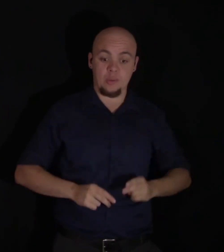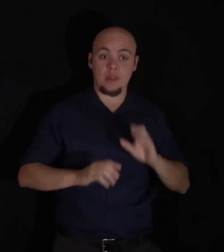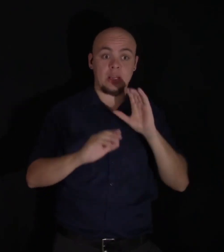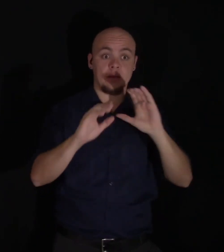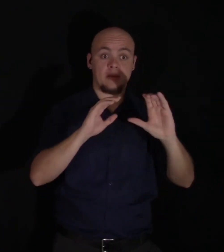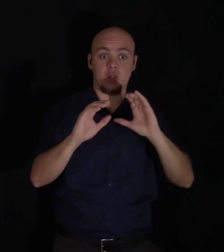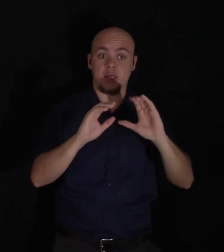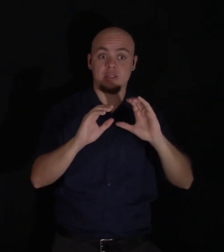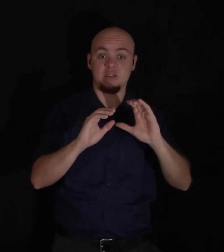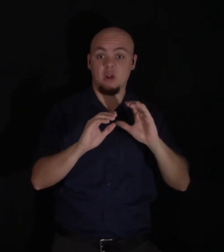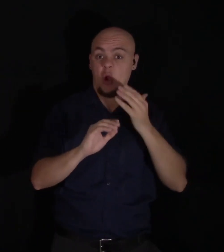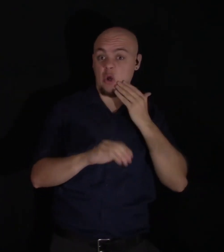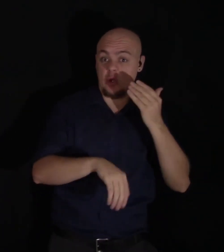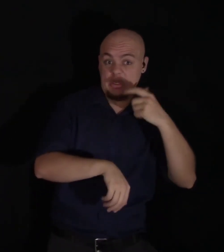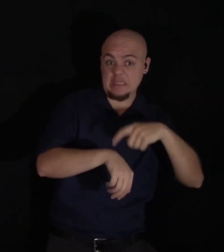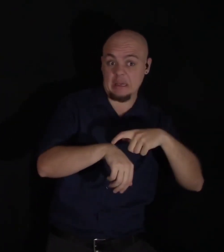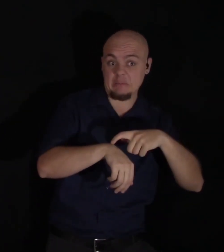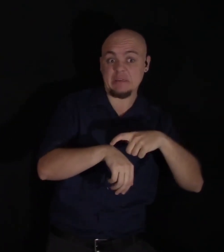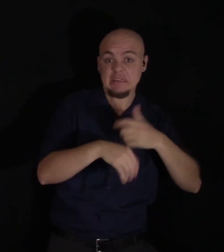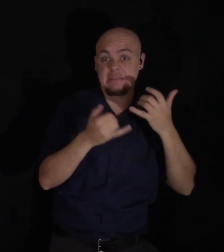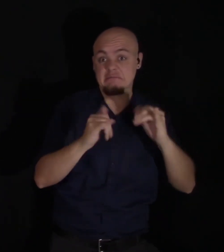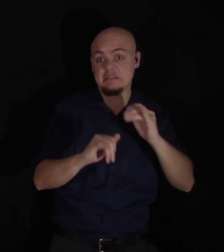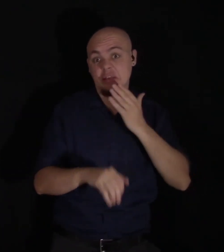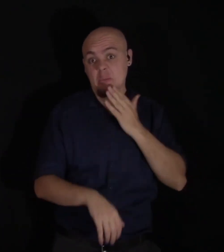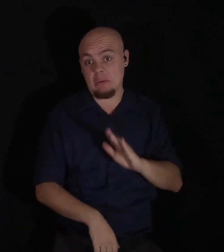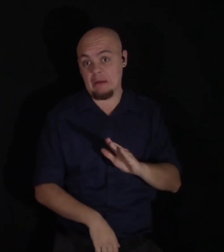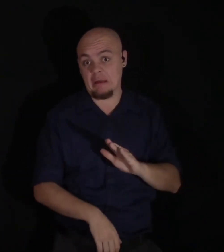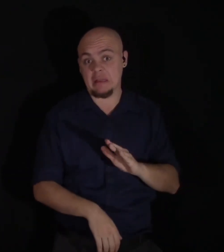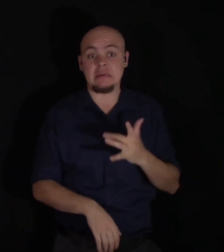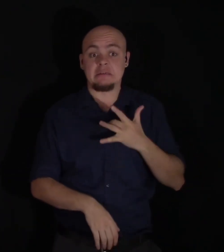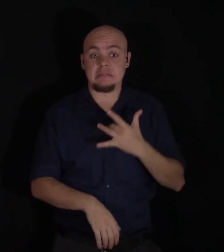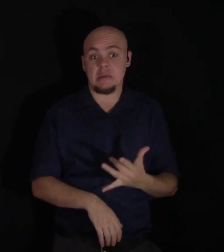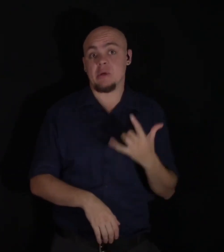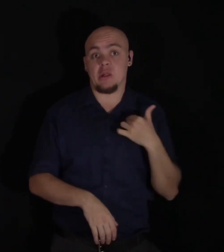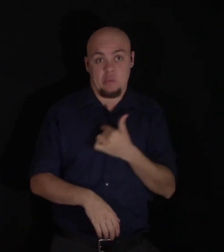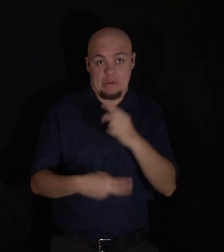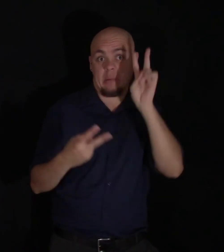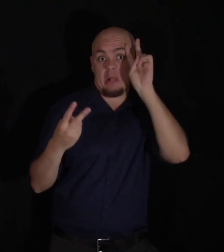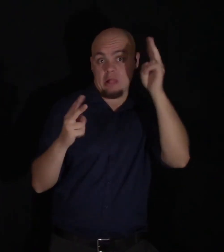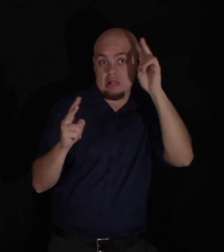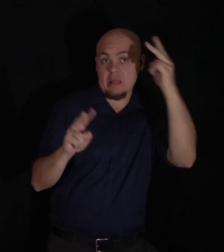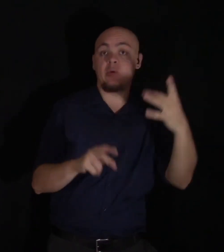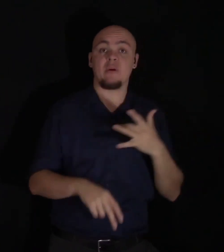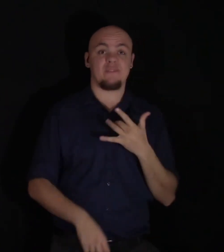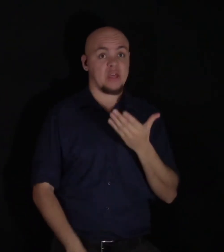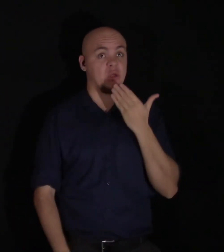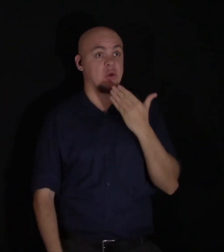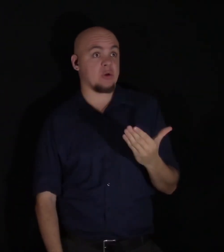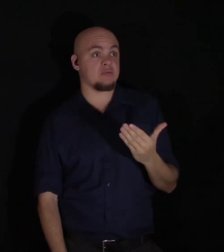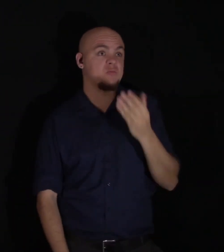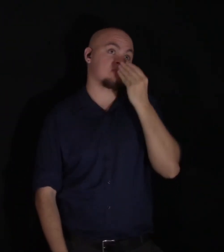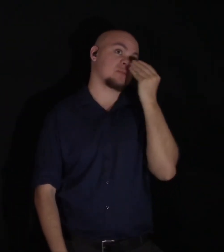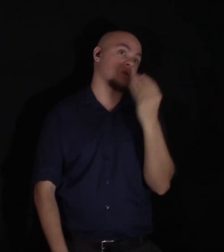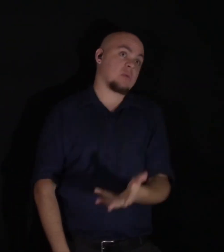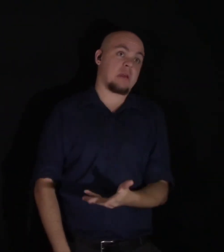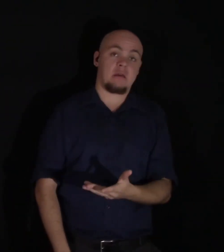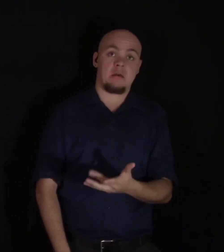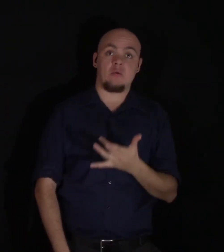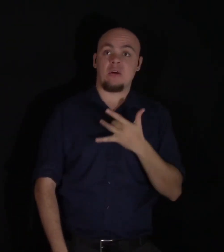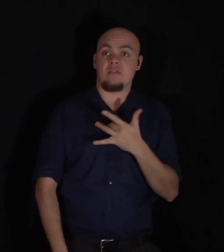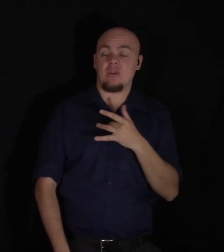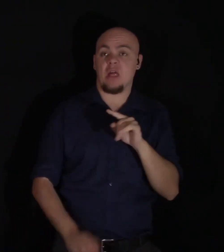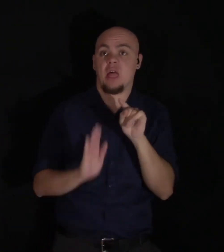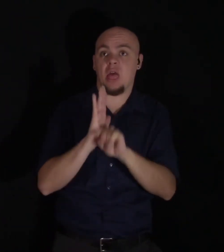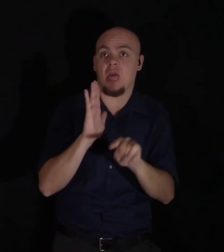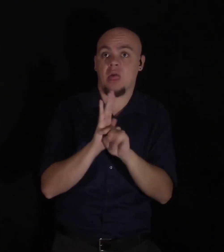terrible. We're mostly misunderstanding each other much of the time. When we feel good, we don't care that much. And when we don't feel good, we